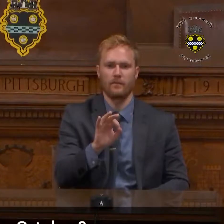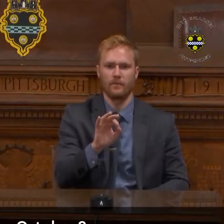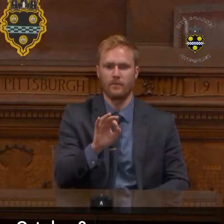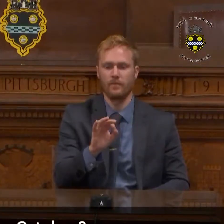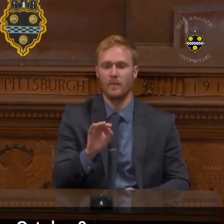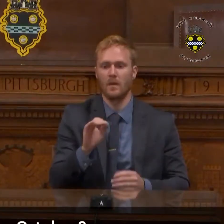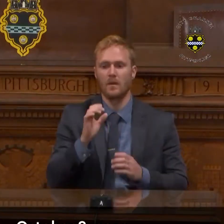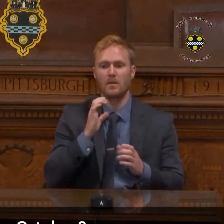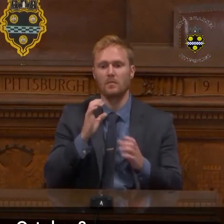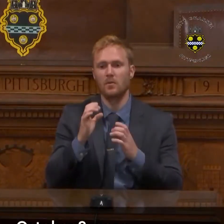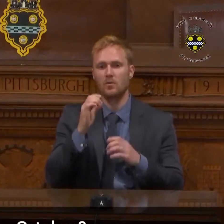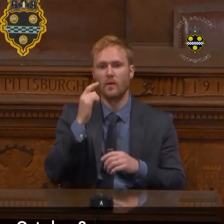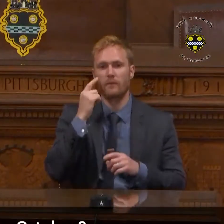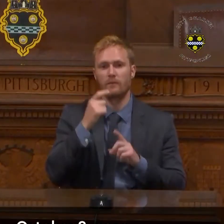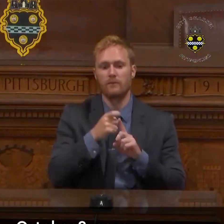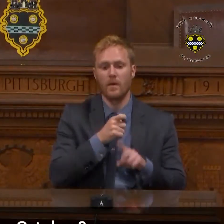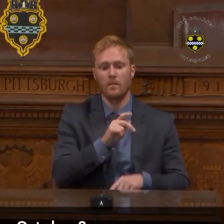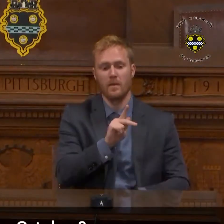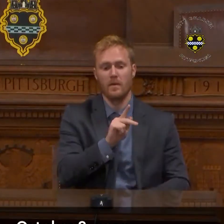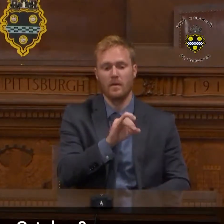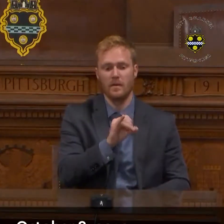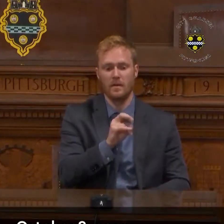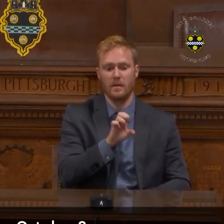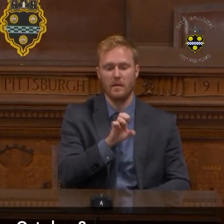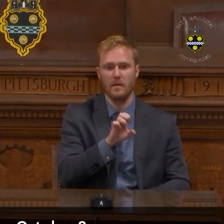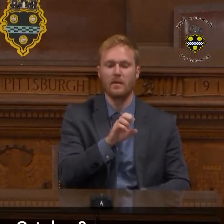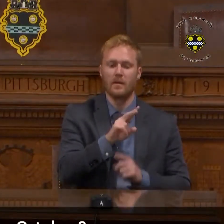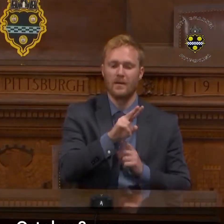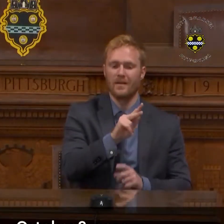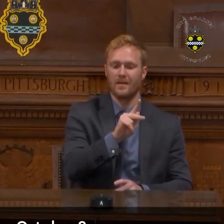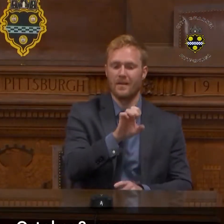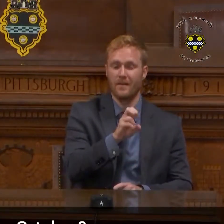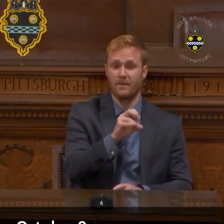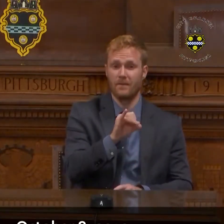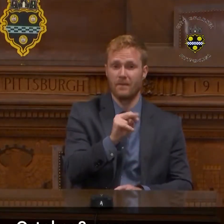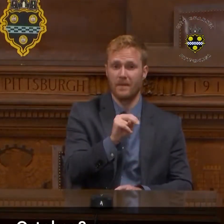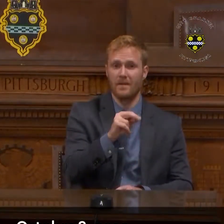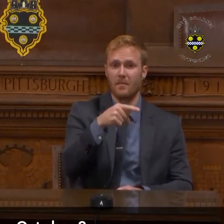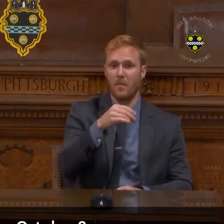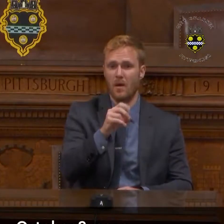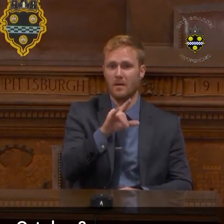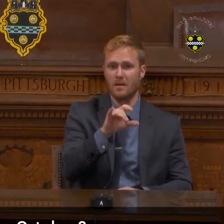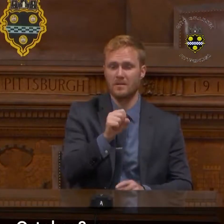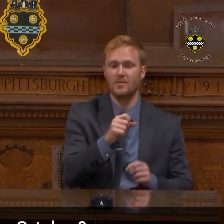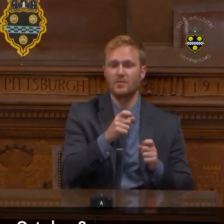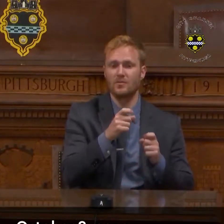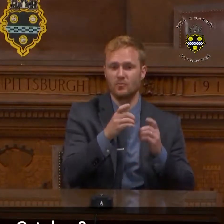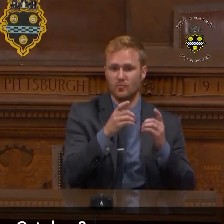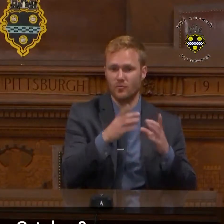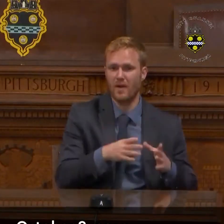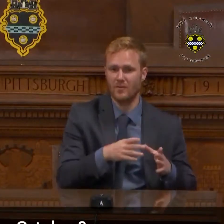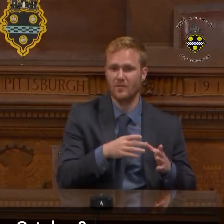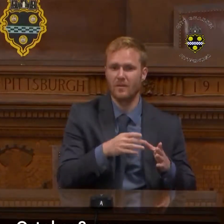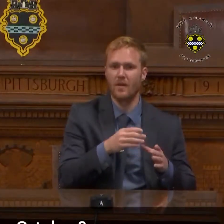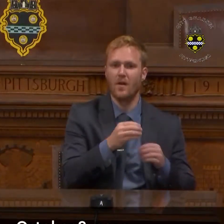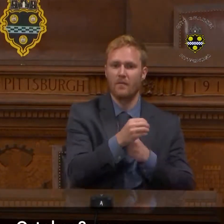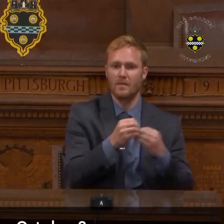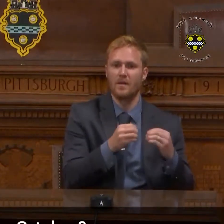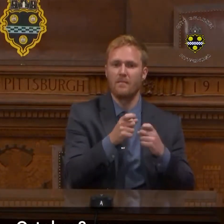2159, communication from Kevin Paulus, Director of the Office of Management and Budget, submitting